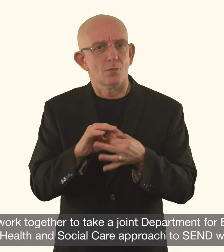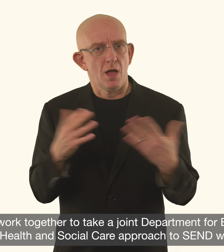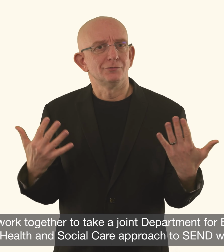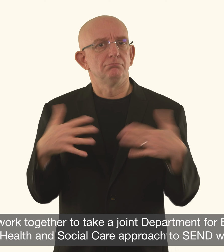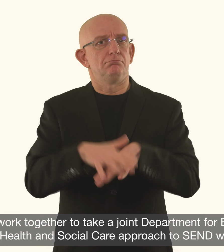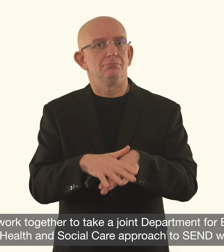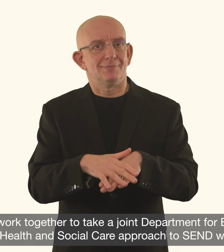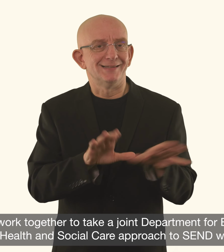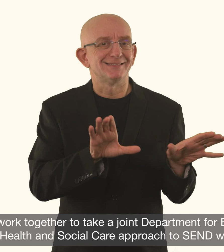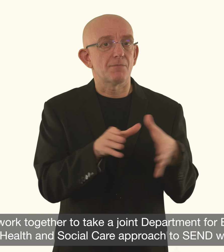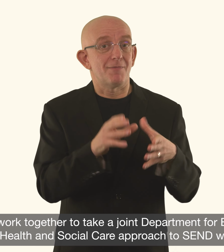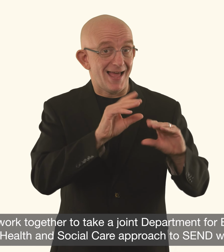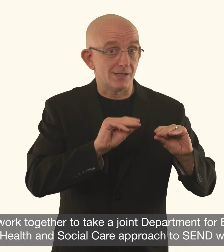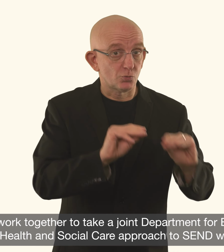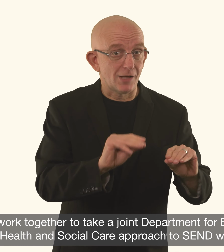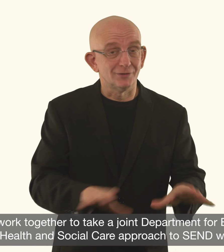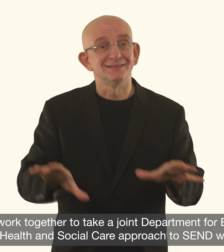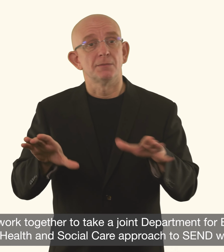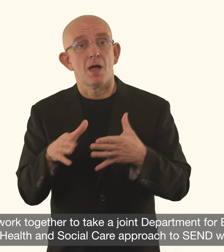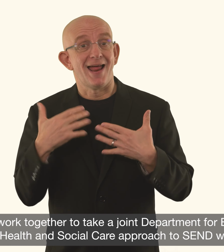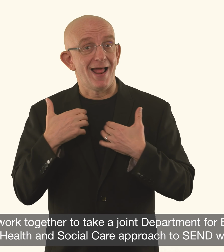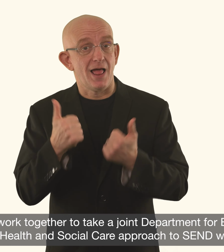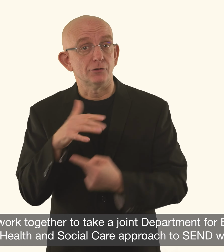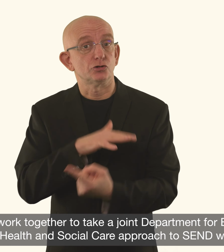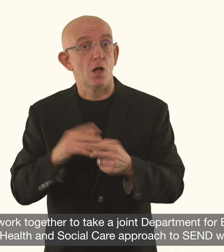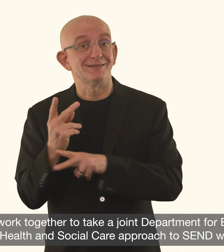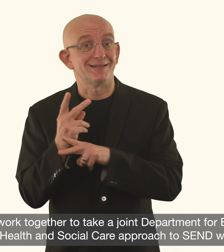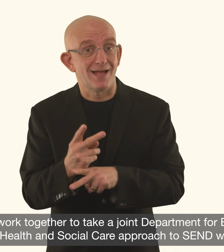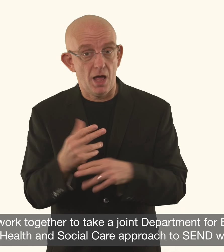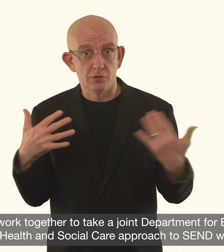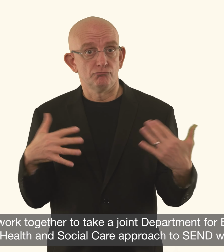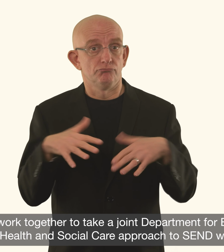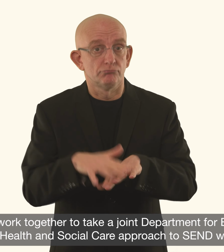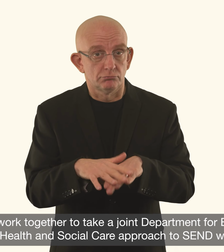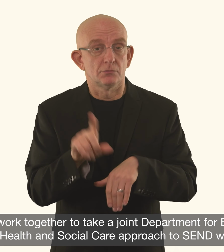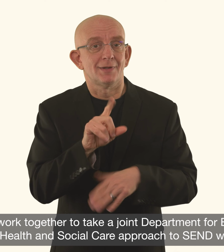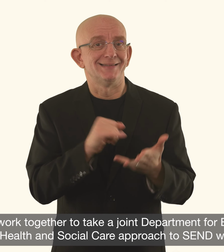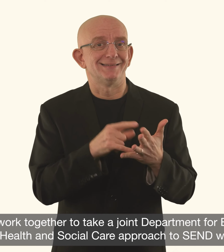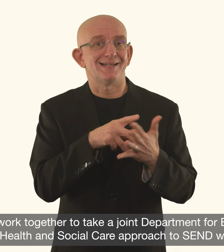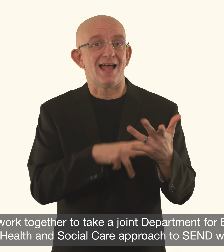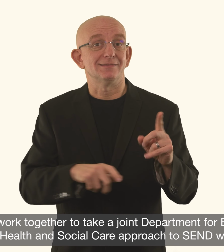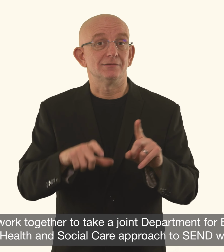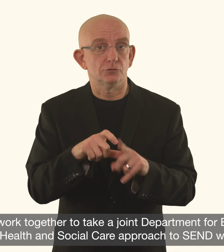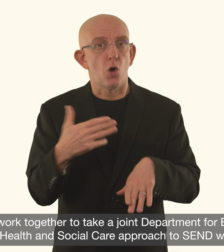We will work together to take a joint Department for Education and Department of Health and Social Care approach to SEND workforce planning.